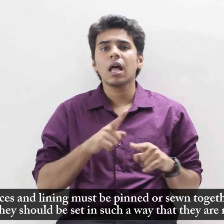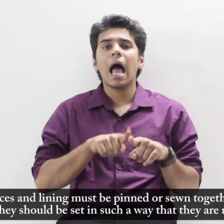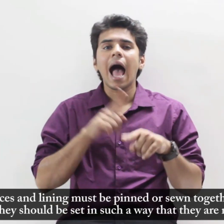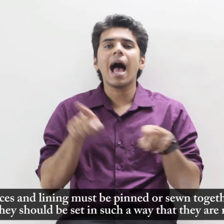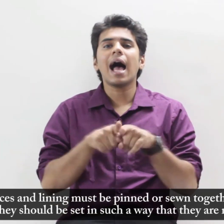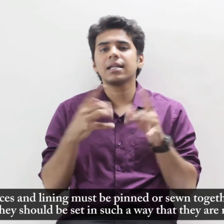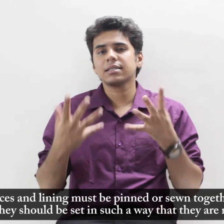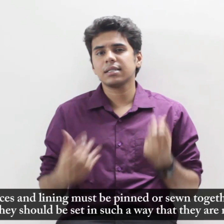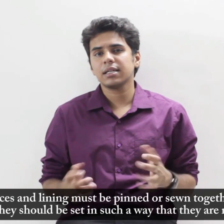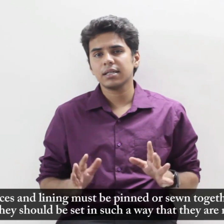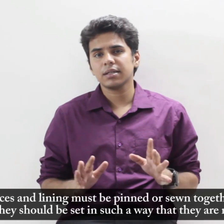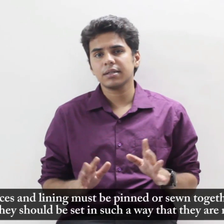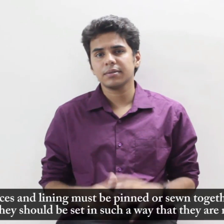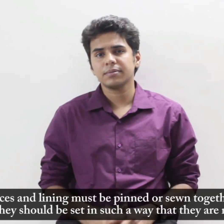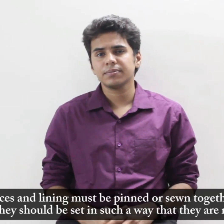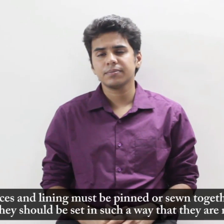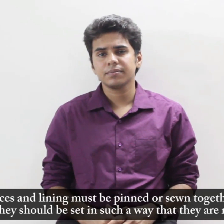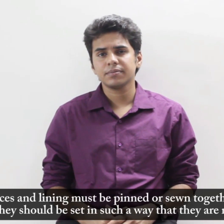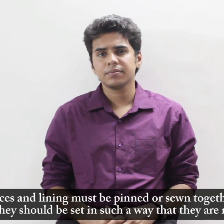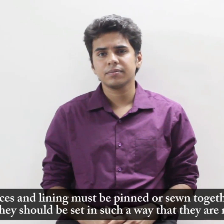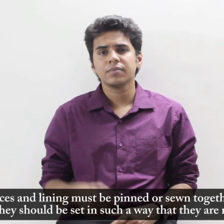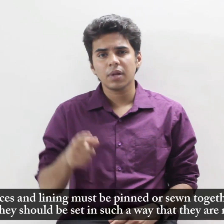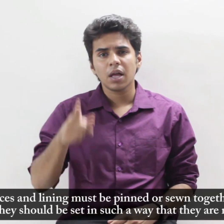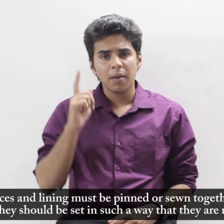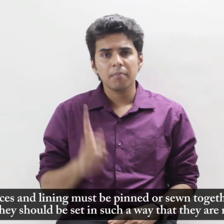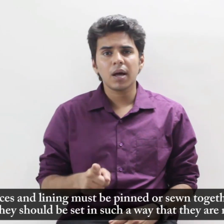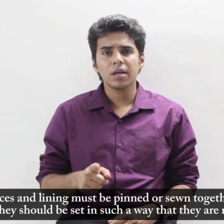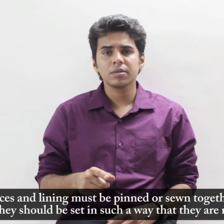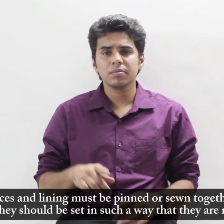way that they are ready for assembly.